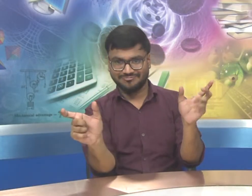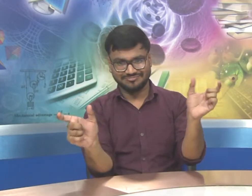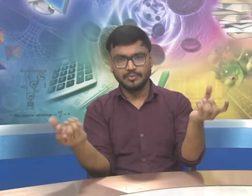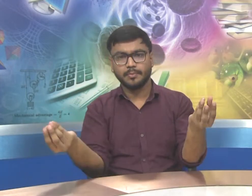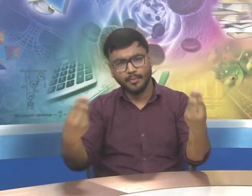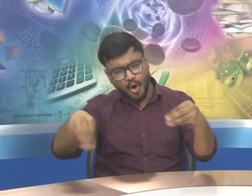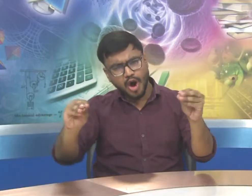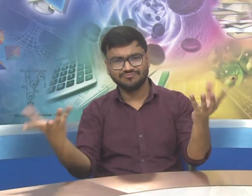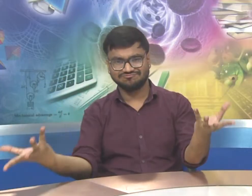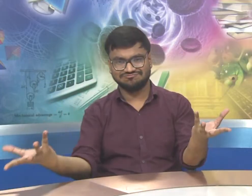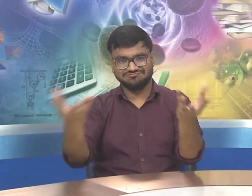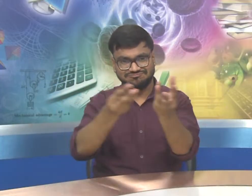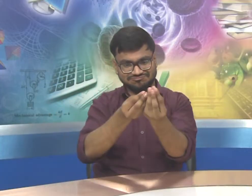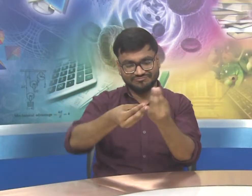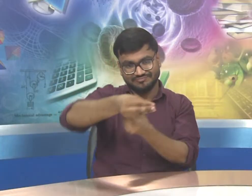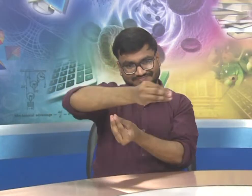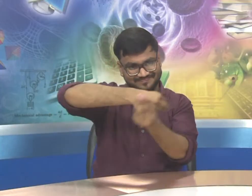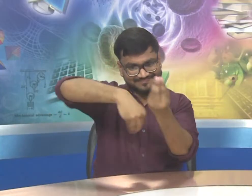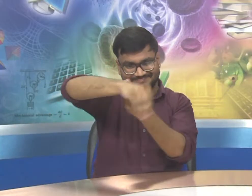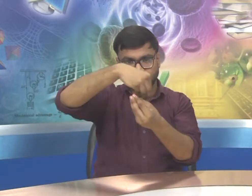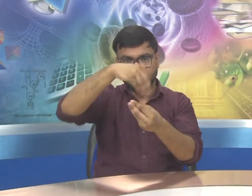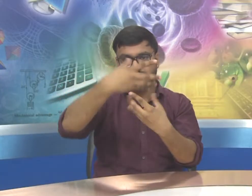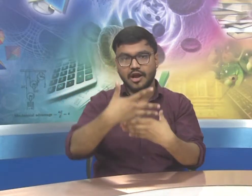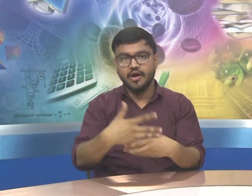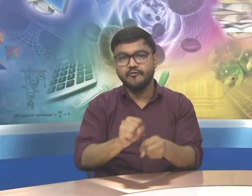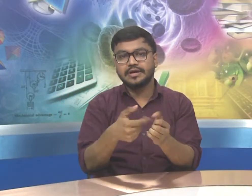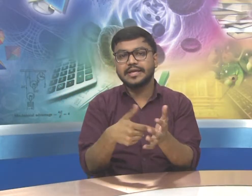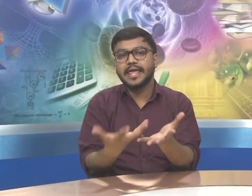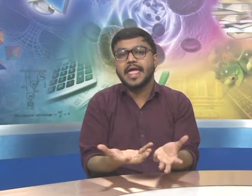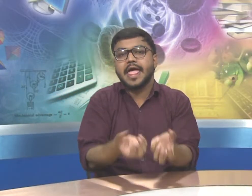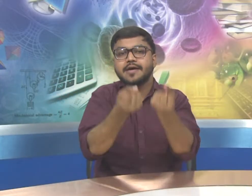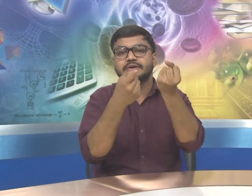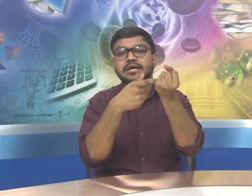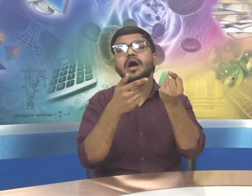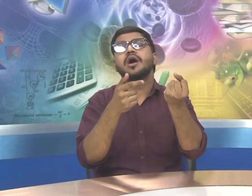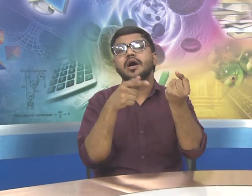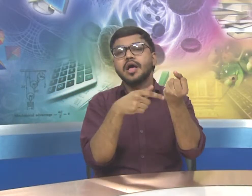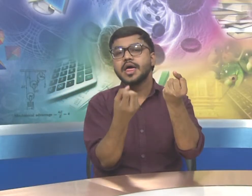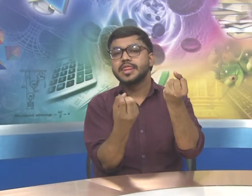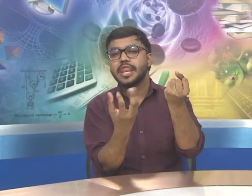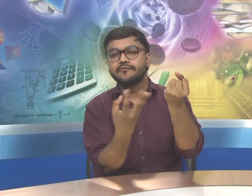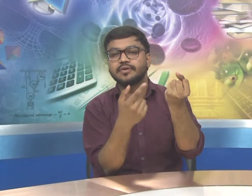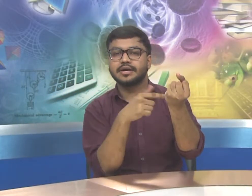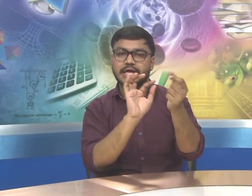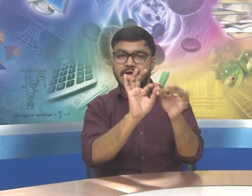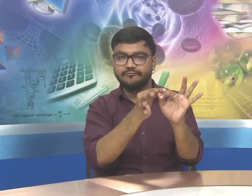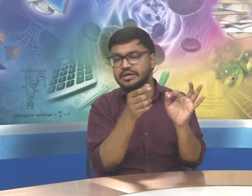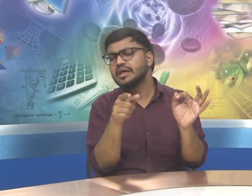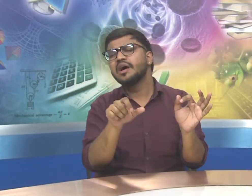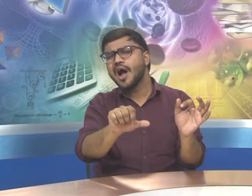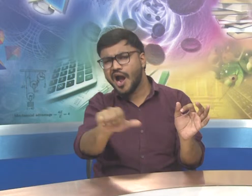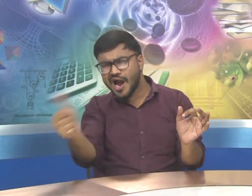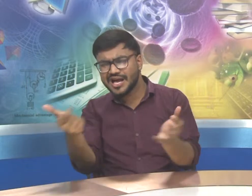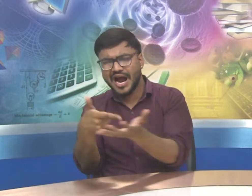the amount of one element that combines with a fixed amount of the other